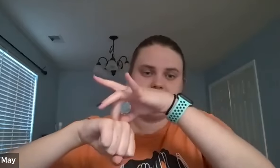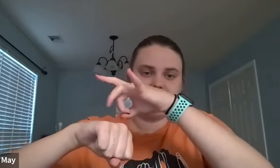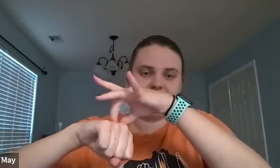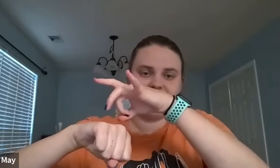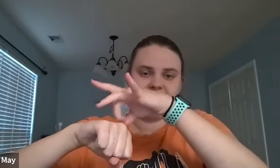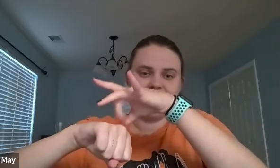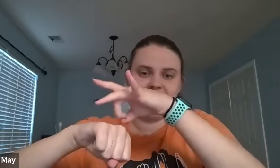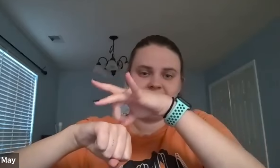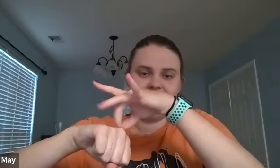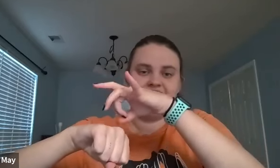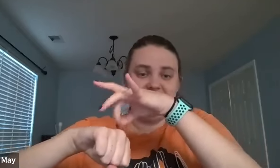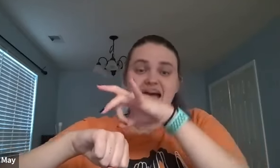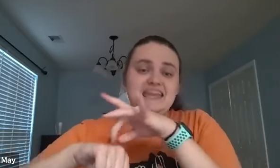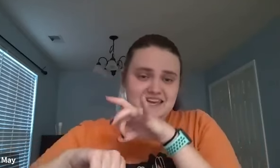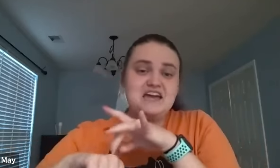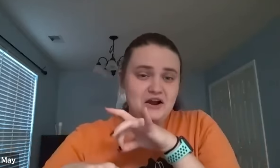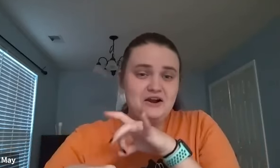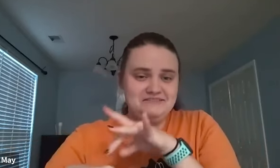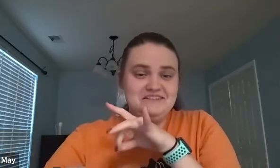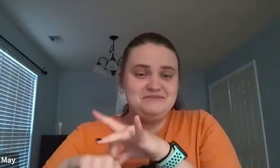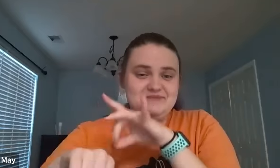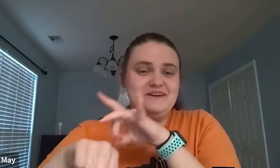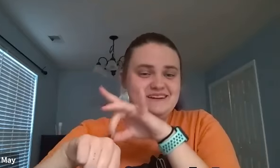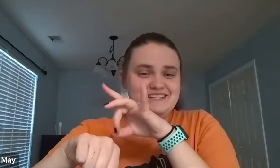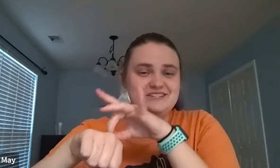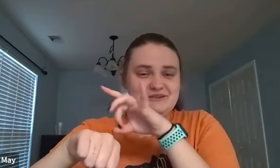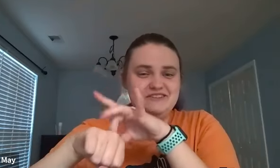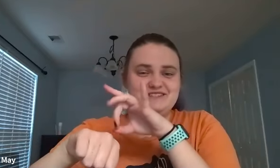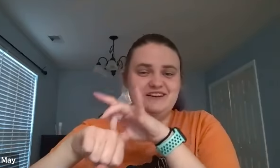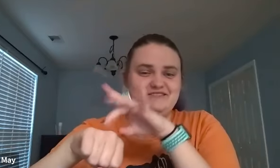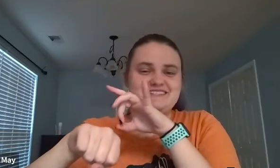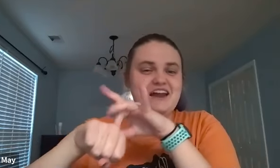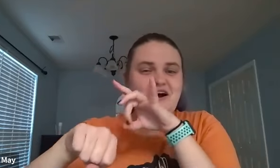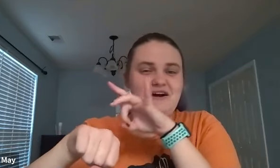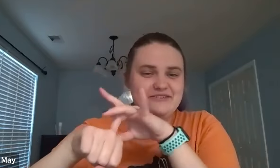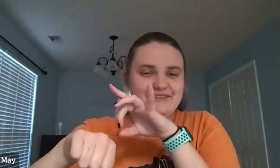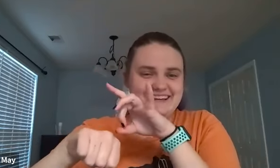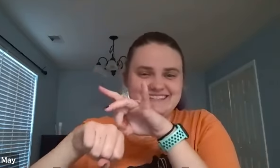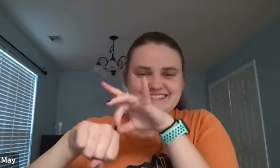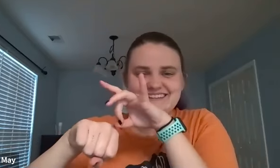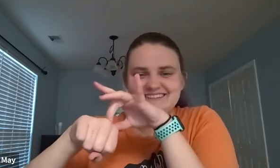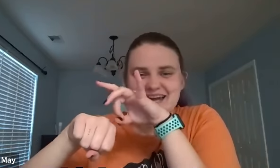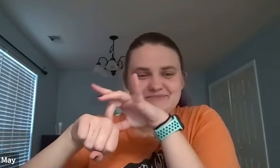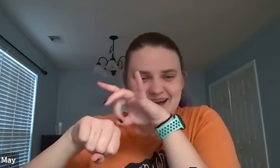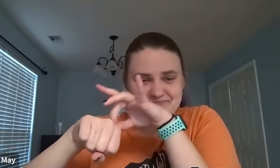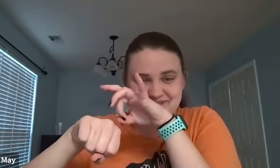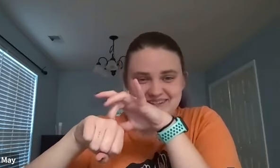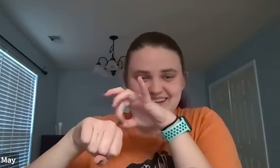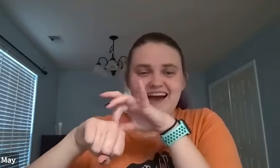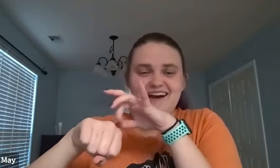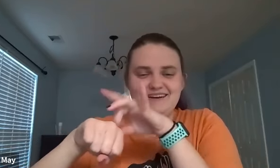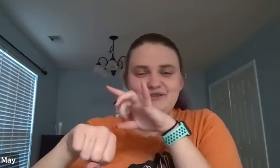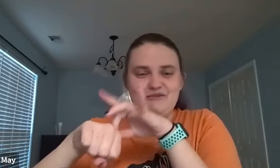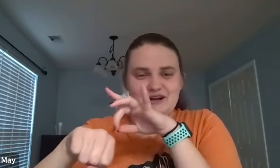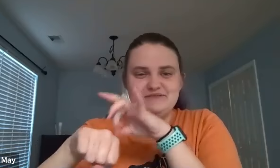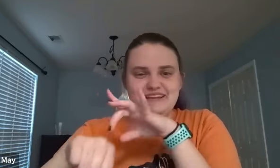Pumpkin. It can hurt. Be very gentle with yourself. It's not a hard flick. It's just a little tap tap. I love watching my